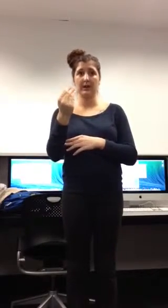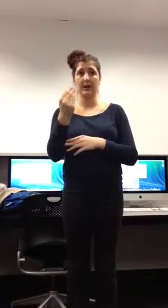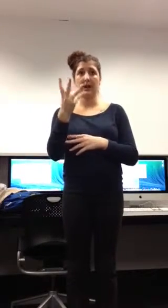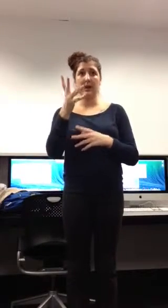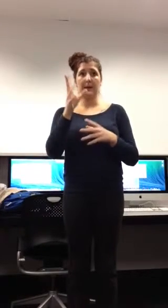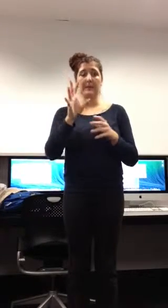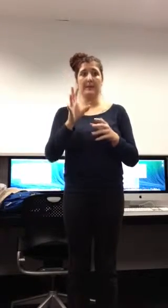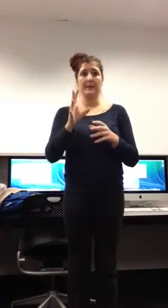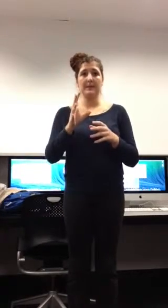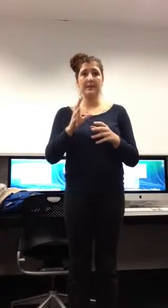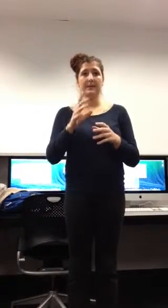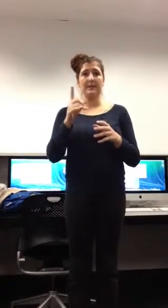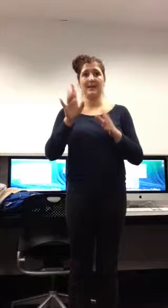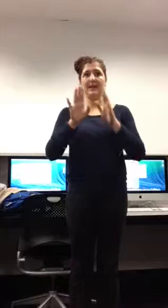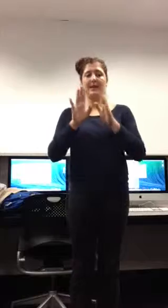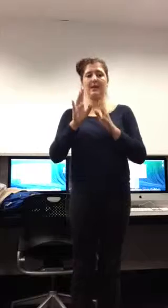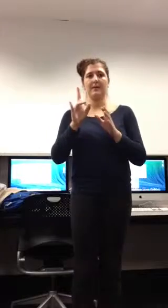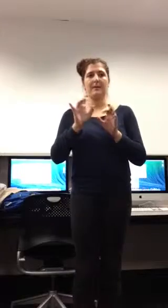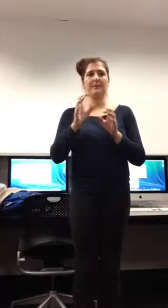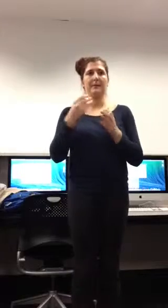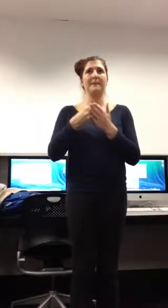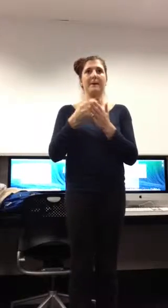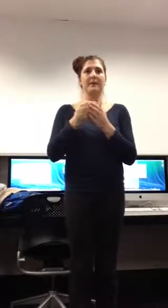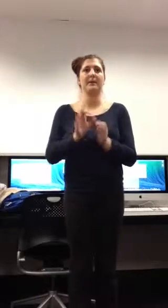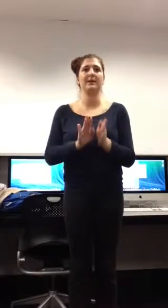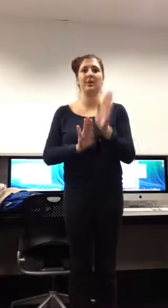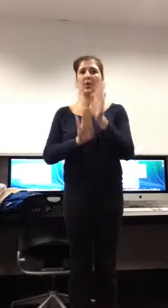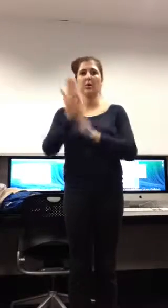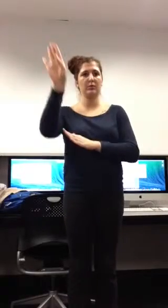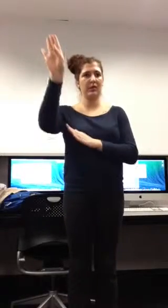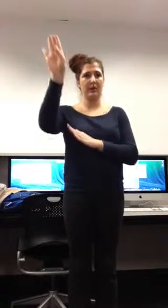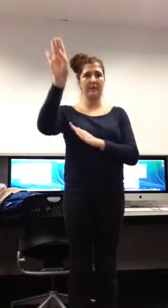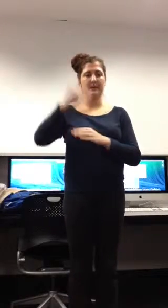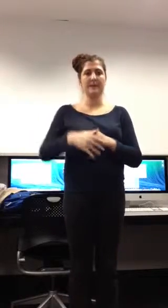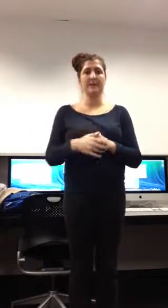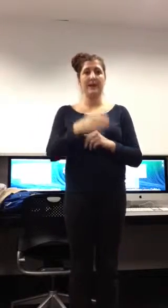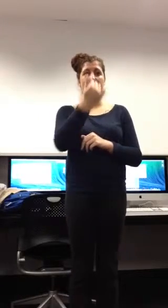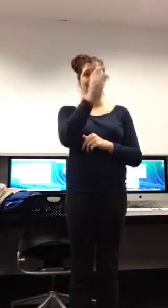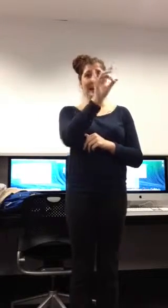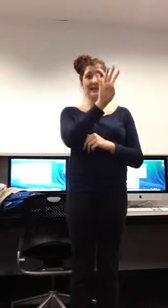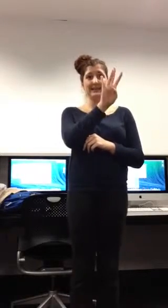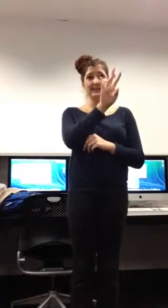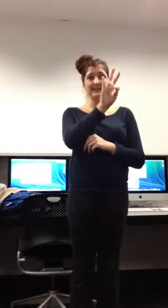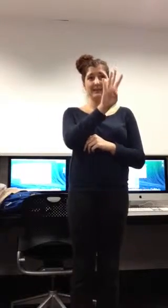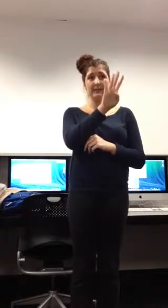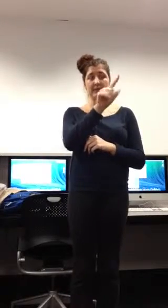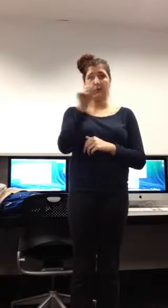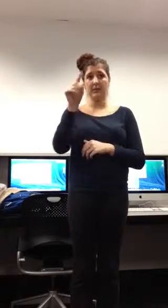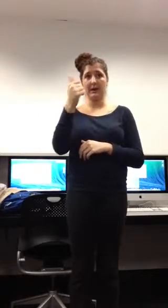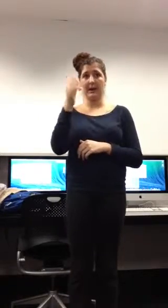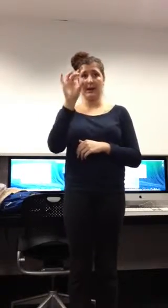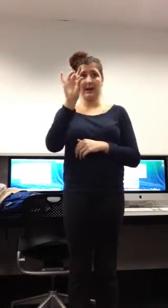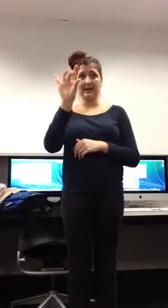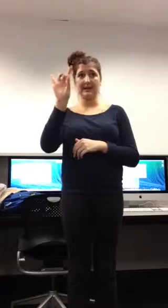product skyrocketed. As a matter of fact, between 1874 and 1883,